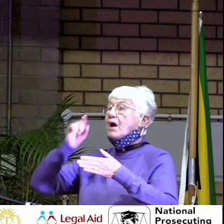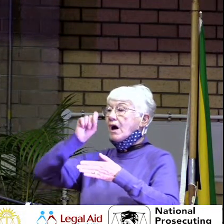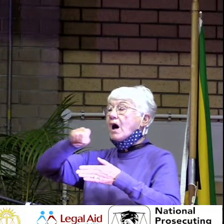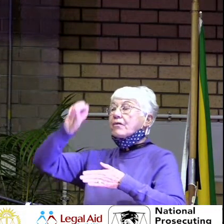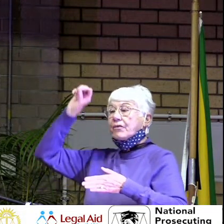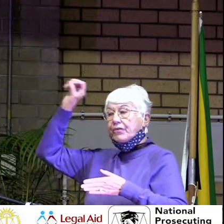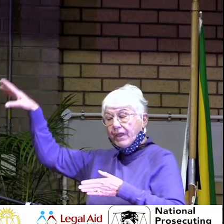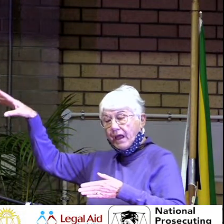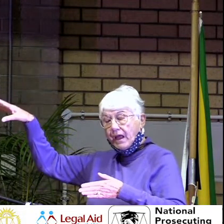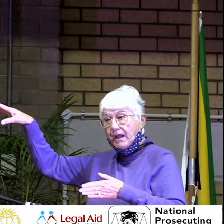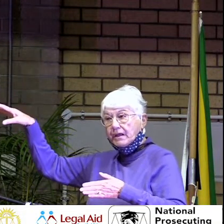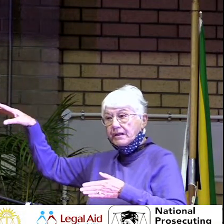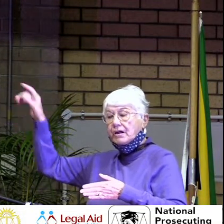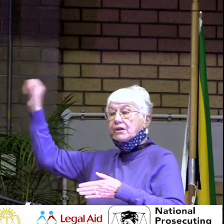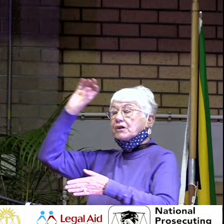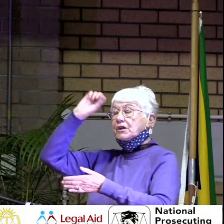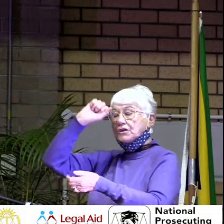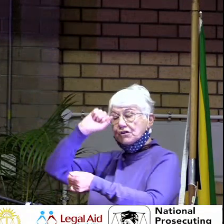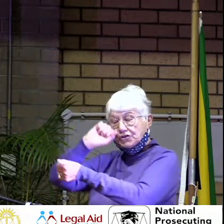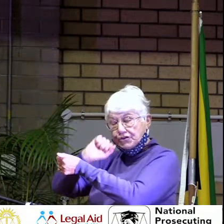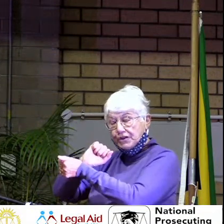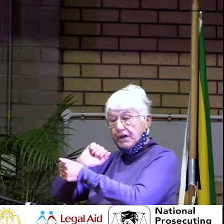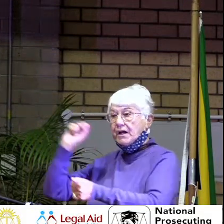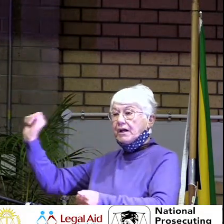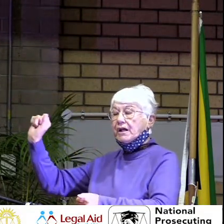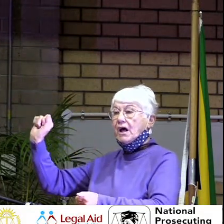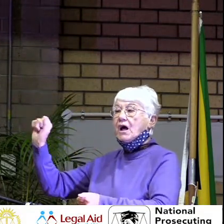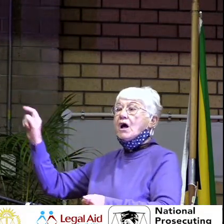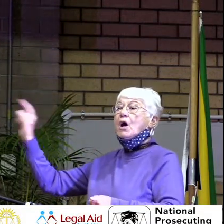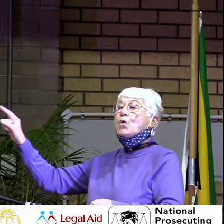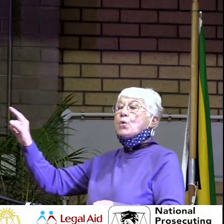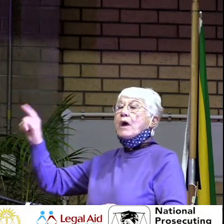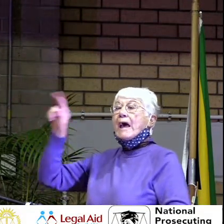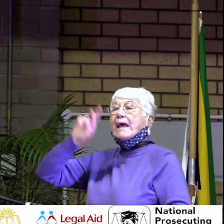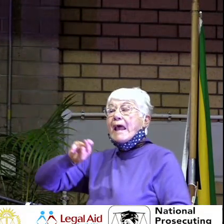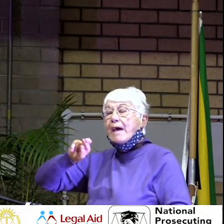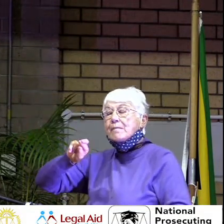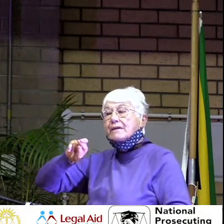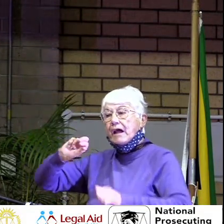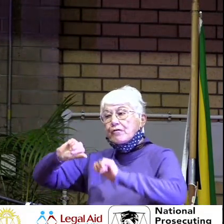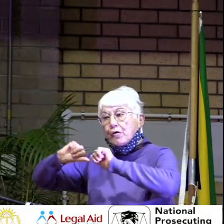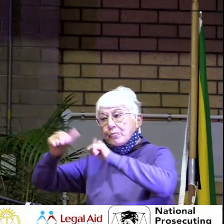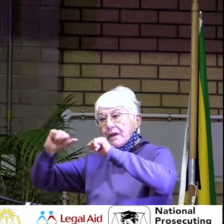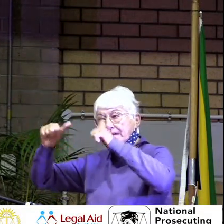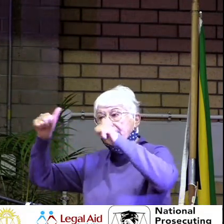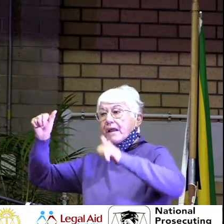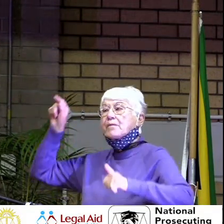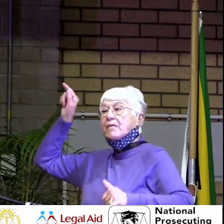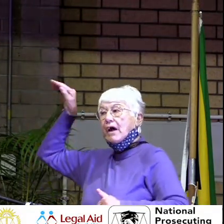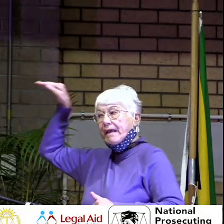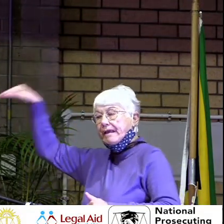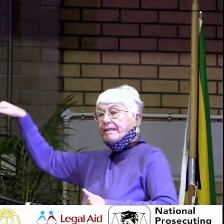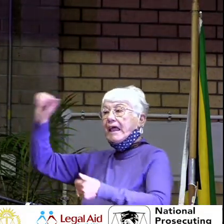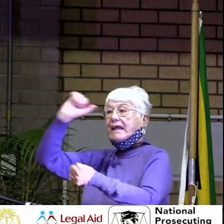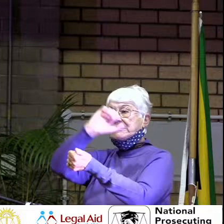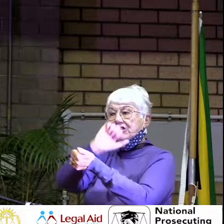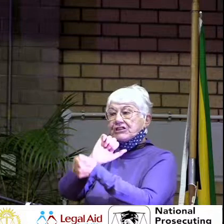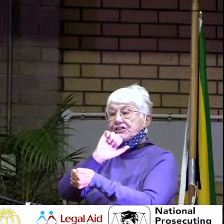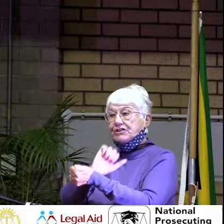rehabilitate them, we correct them. Senzele ukuba cabagcibile isigwebo sabo